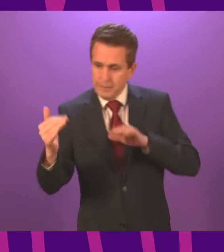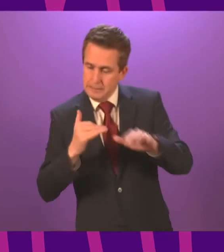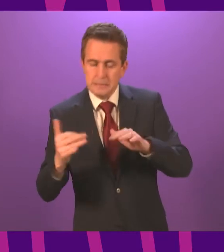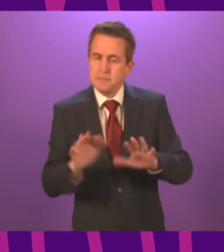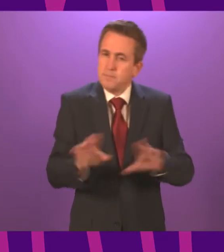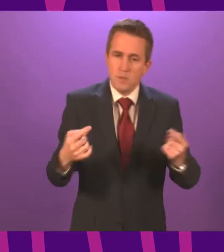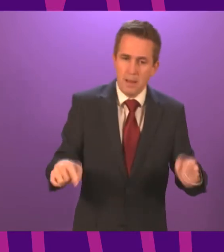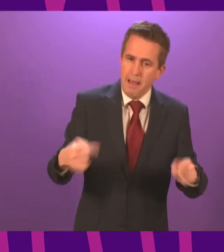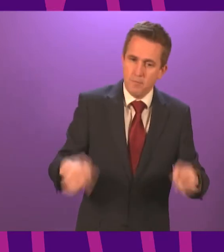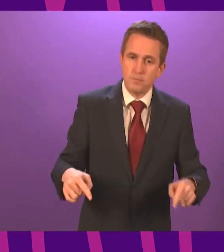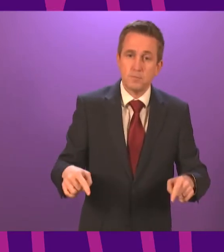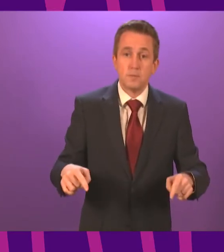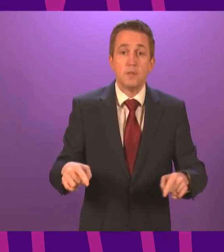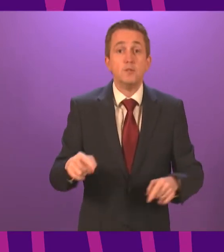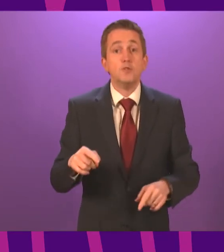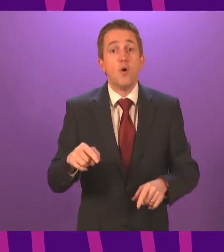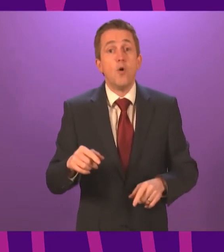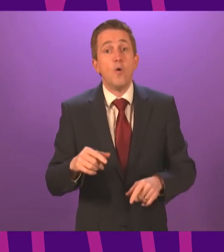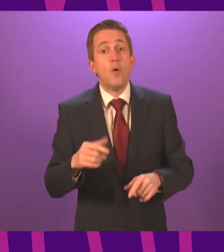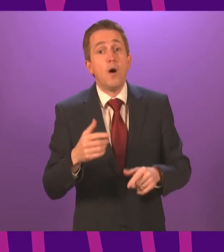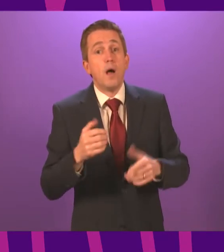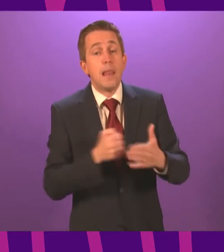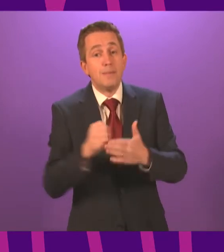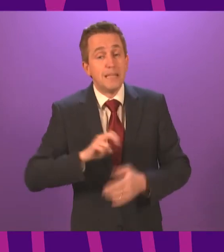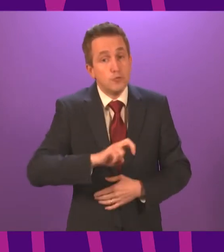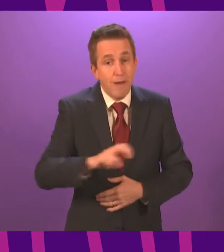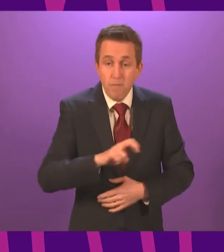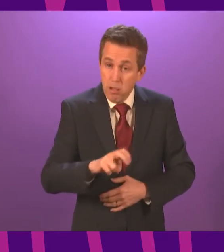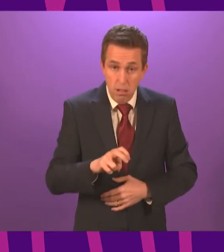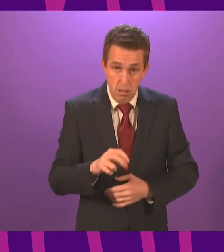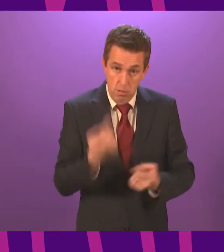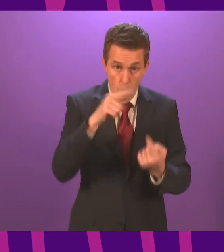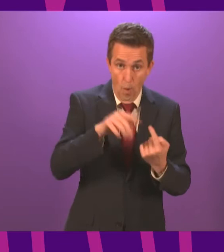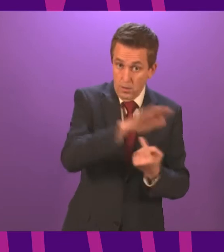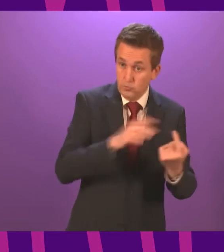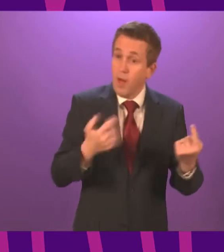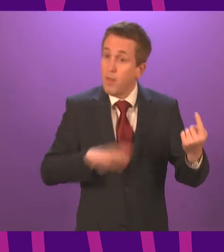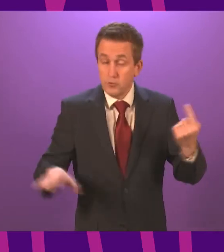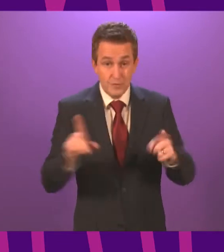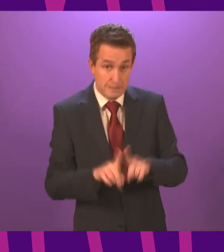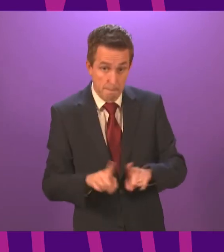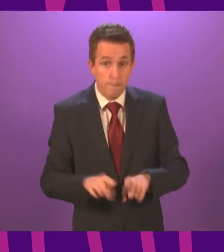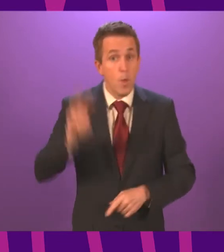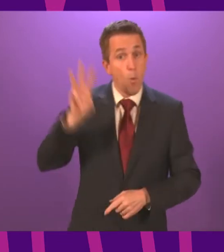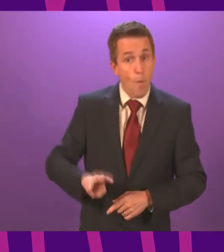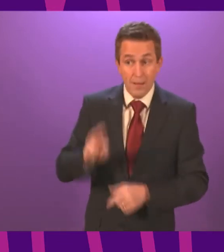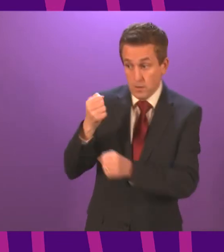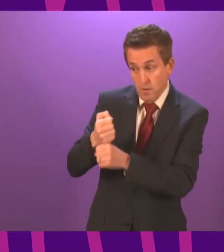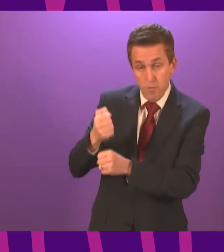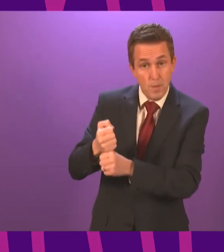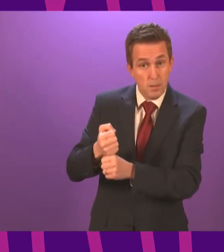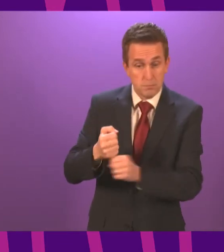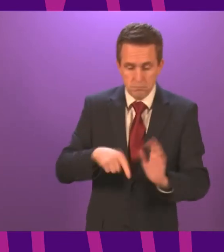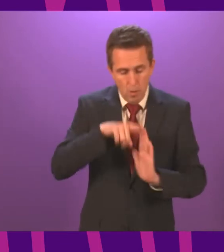Labour amendment, that Scotland is not alone in restricting unnecessary travel within or across its borders. The Welsh Government has legislated to